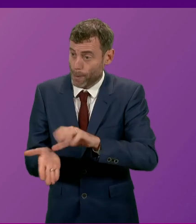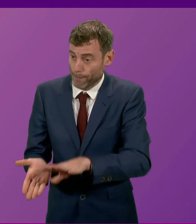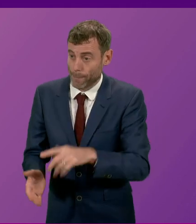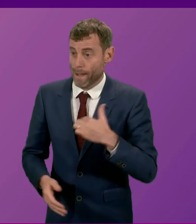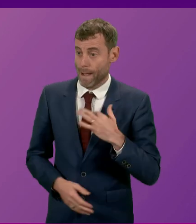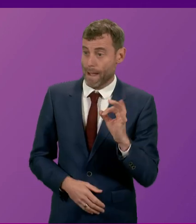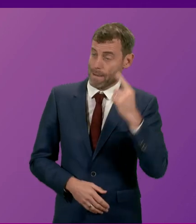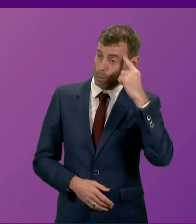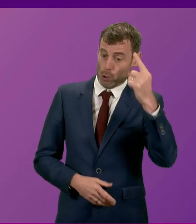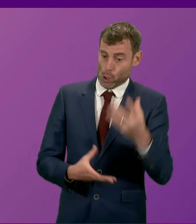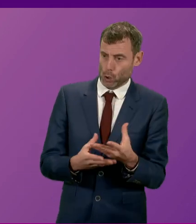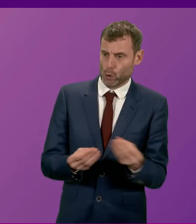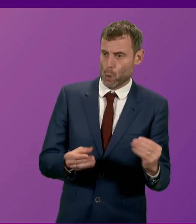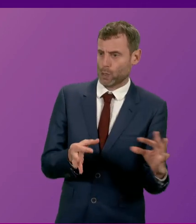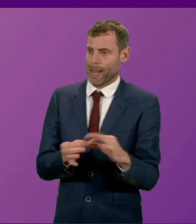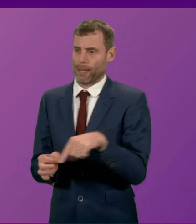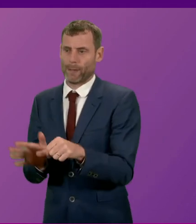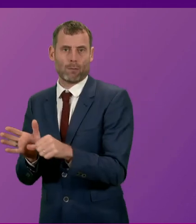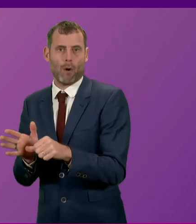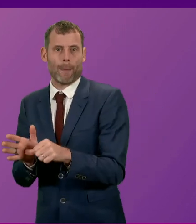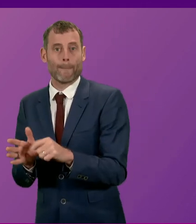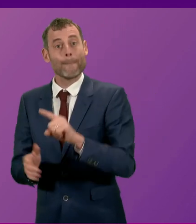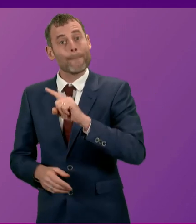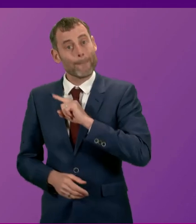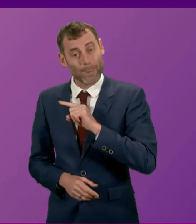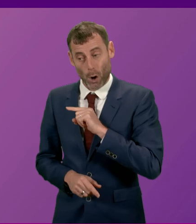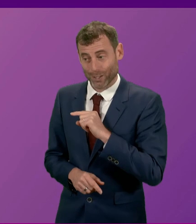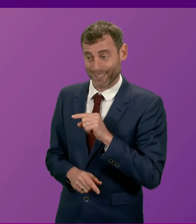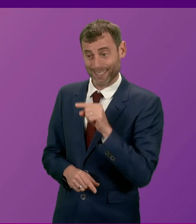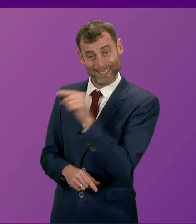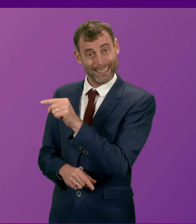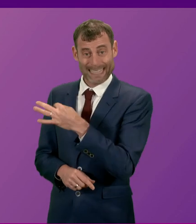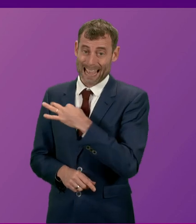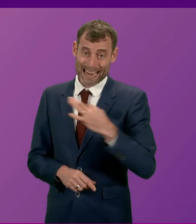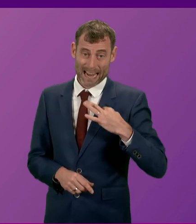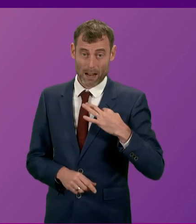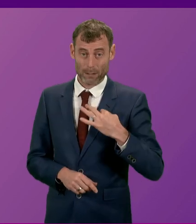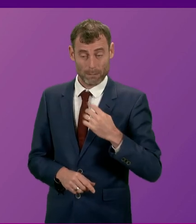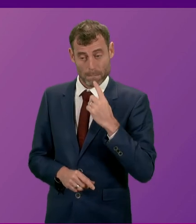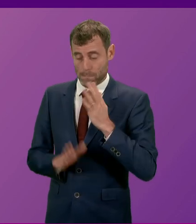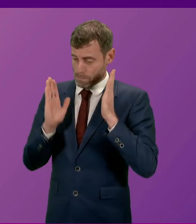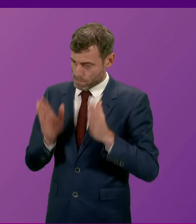to it today because of the clinical priority that's been attached to treating cancer.